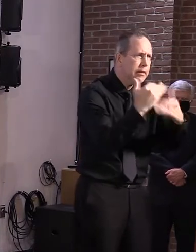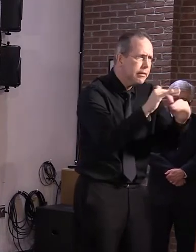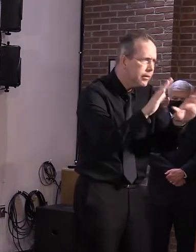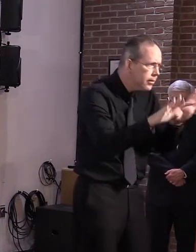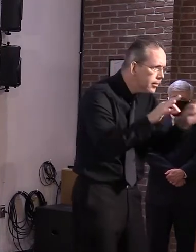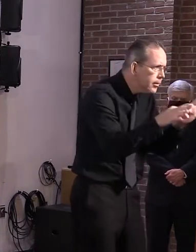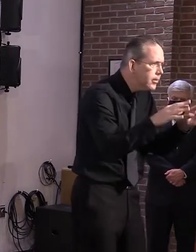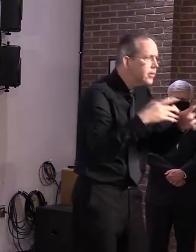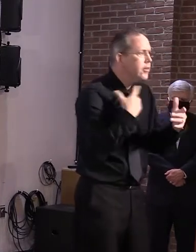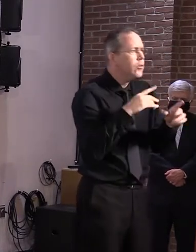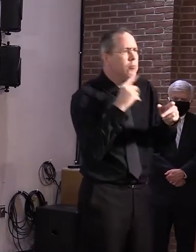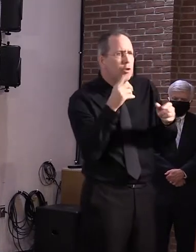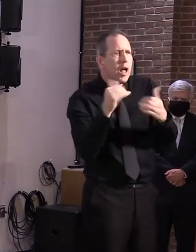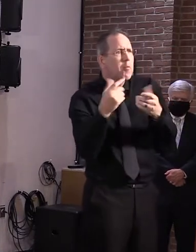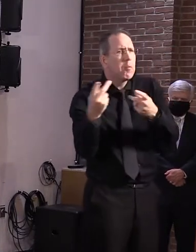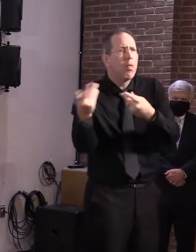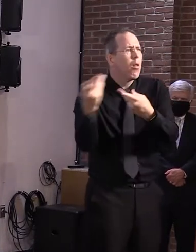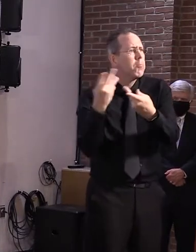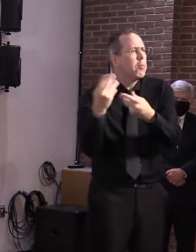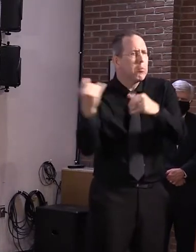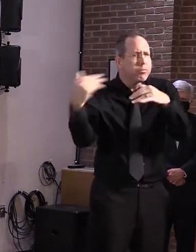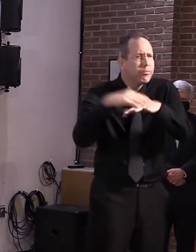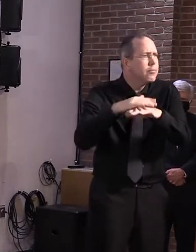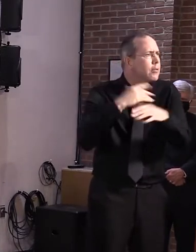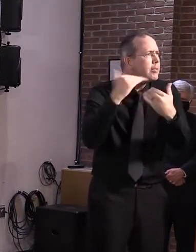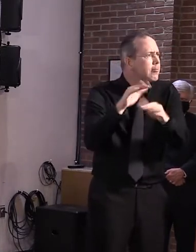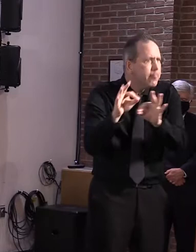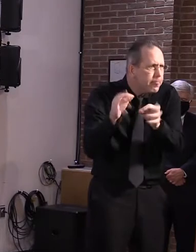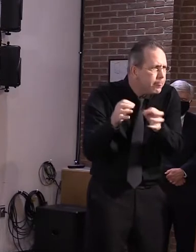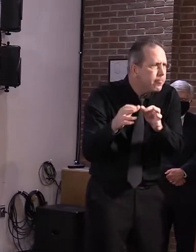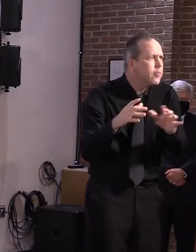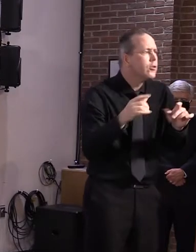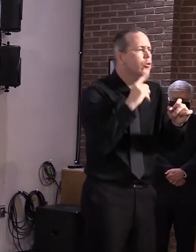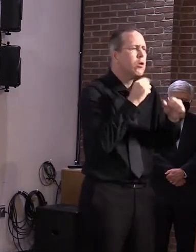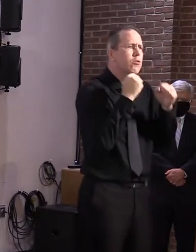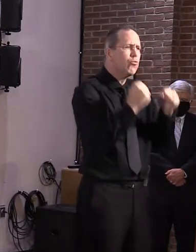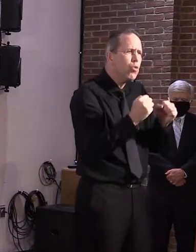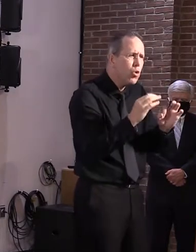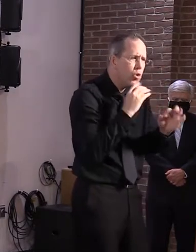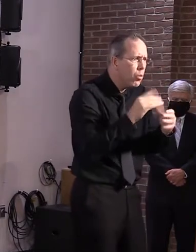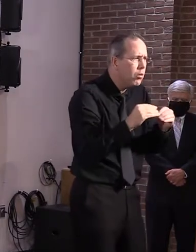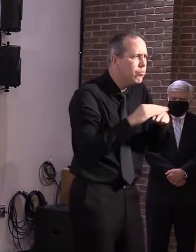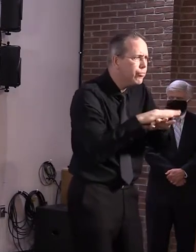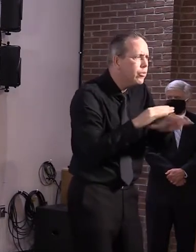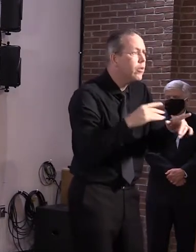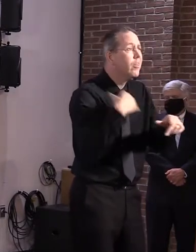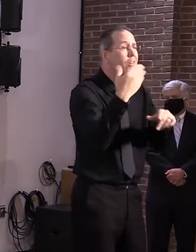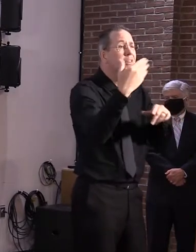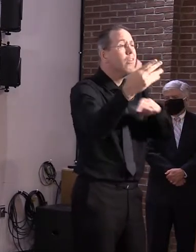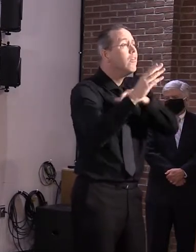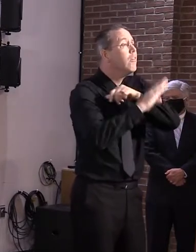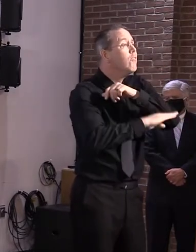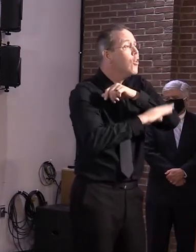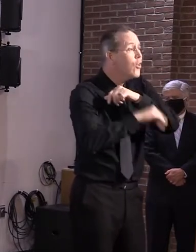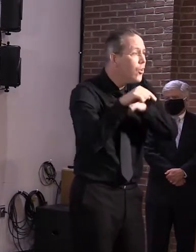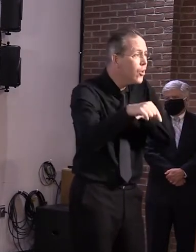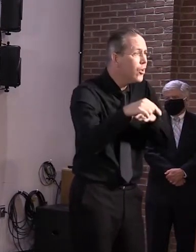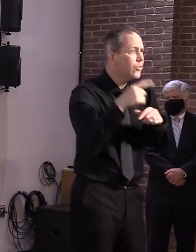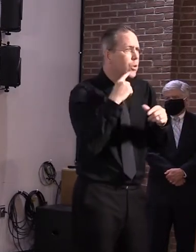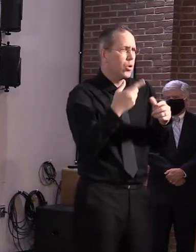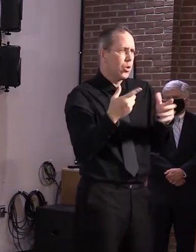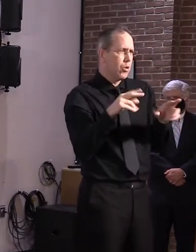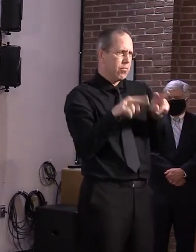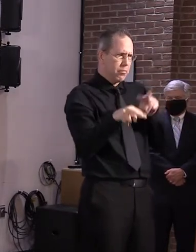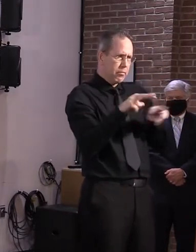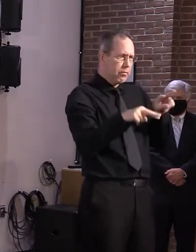take this step forward in the fall, and the guidance and work of this task force will help get us there. And Vermonters also know, as they've